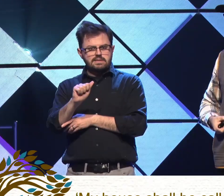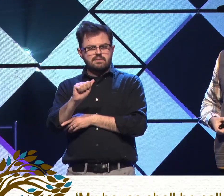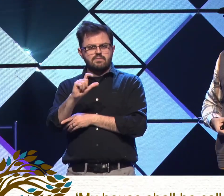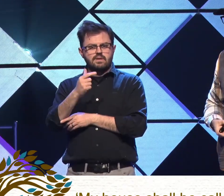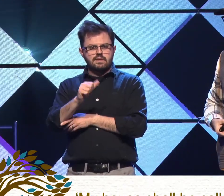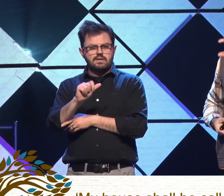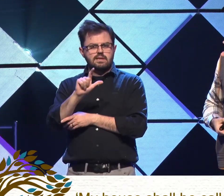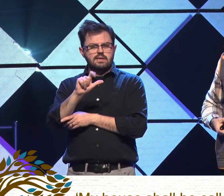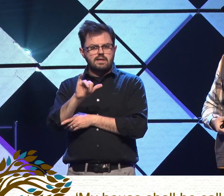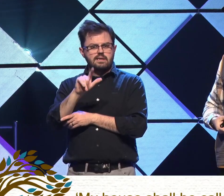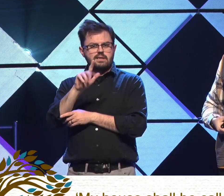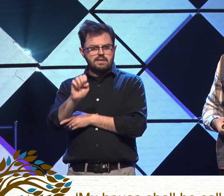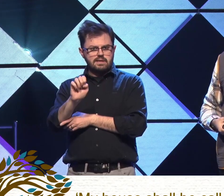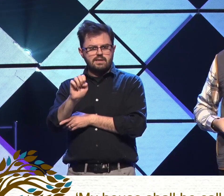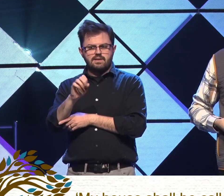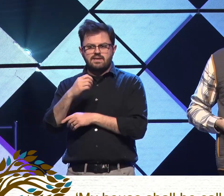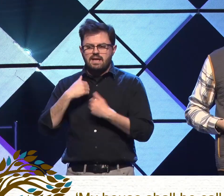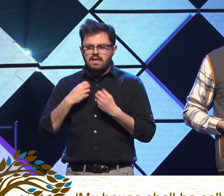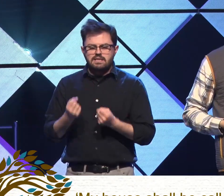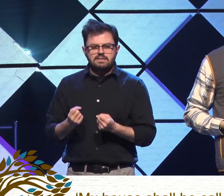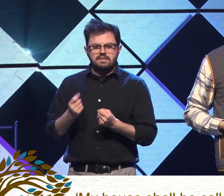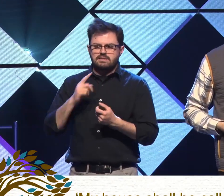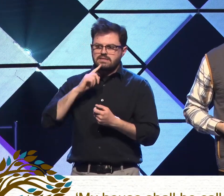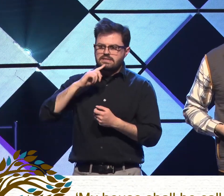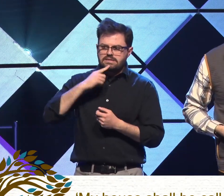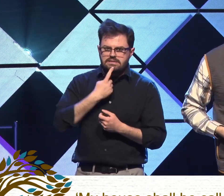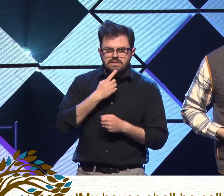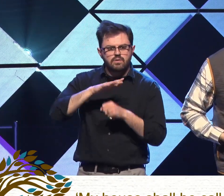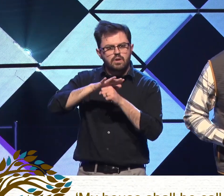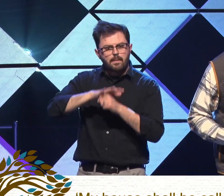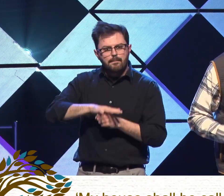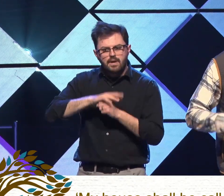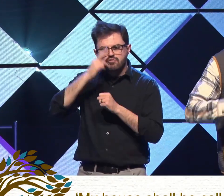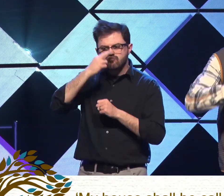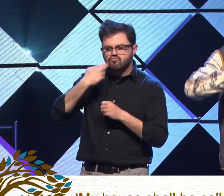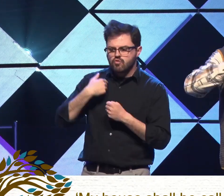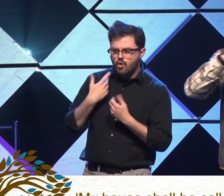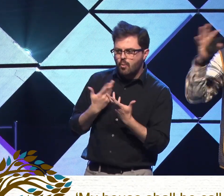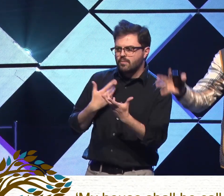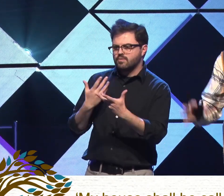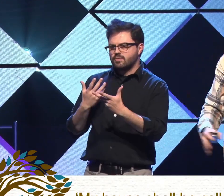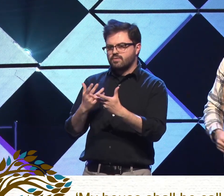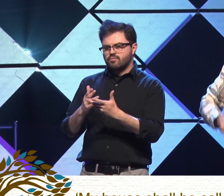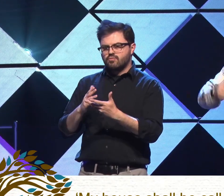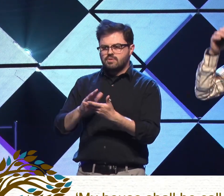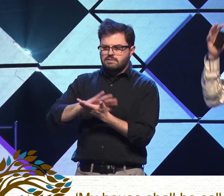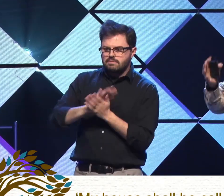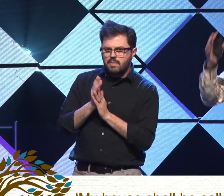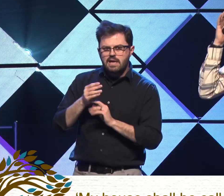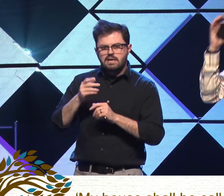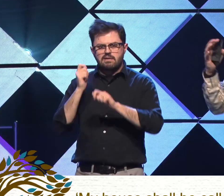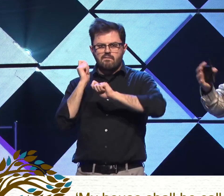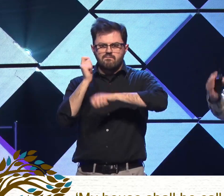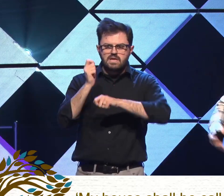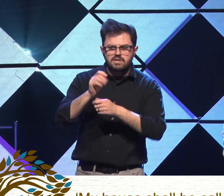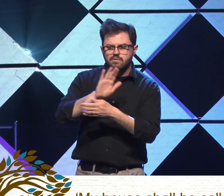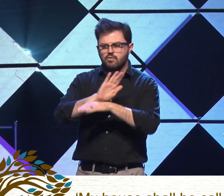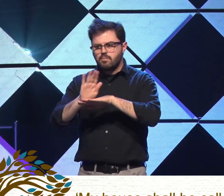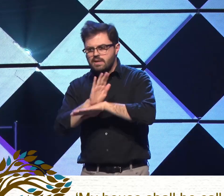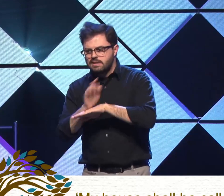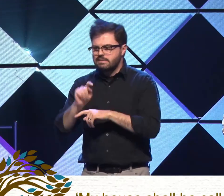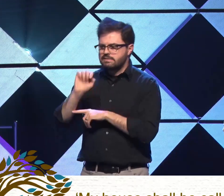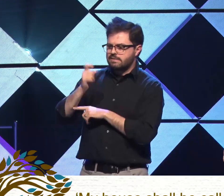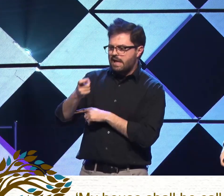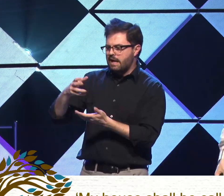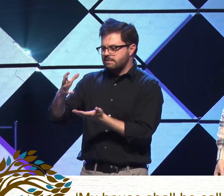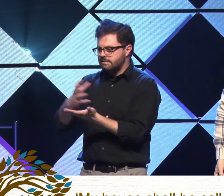intense pressure from Rome. They're probably commercializing fishing. There's all kinds of taxes. So Jesus is very much aware of